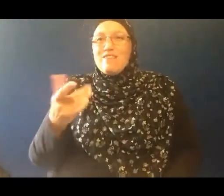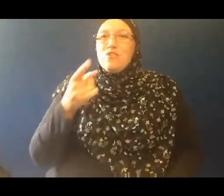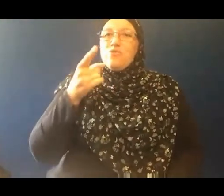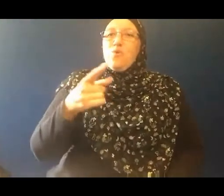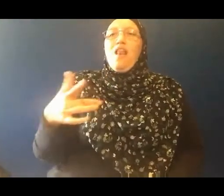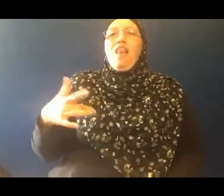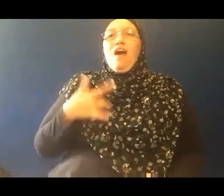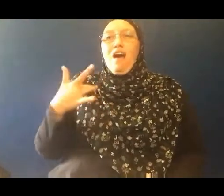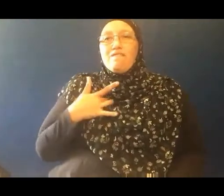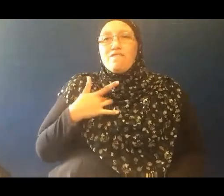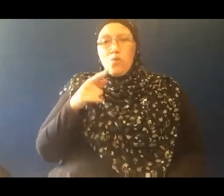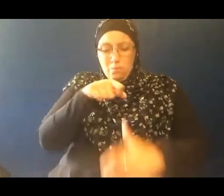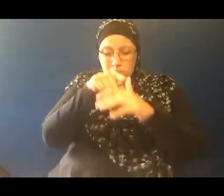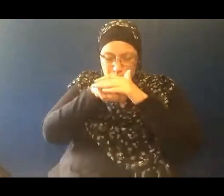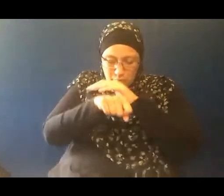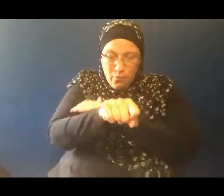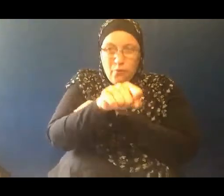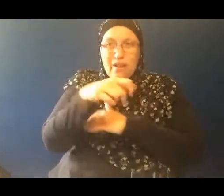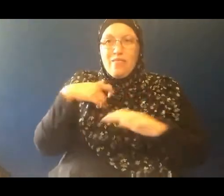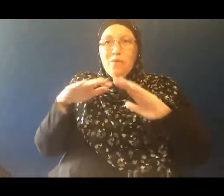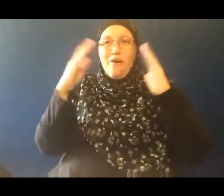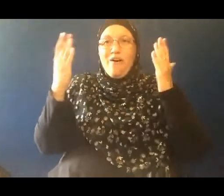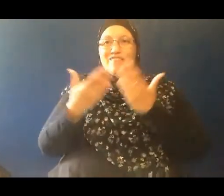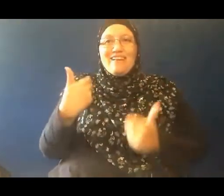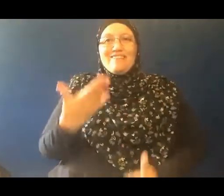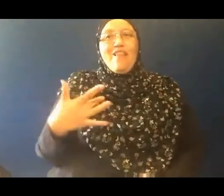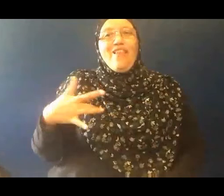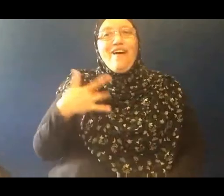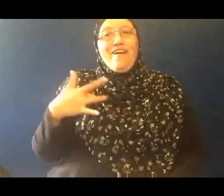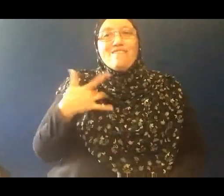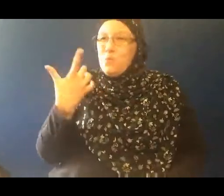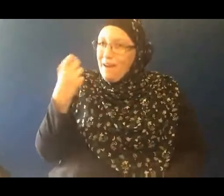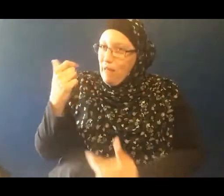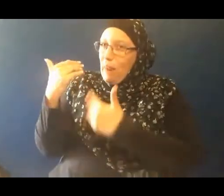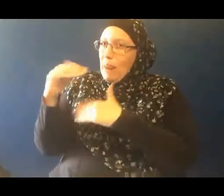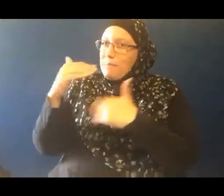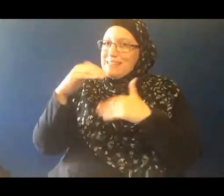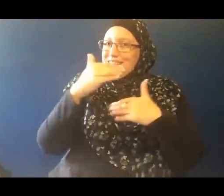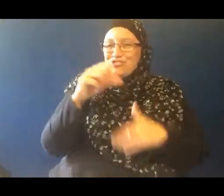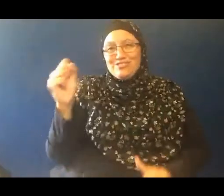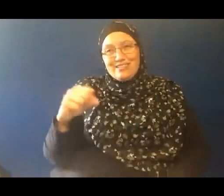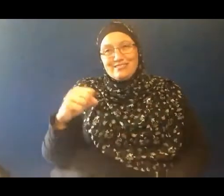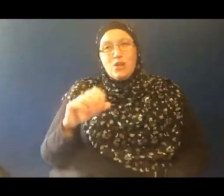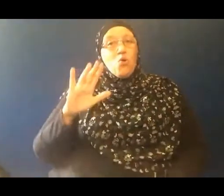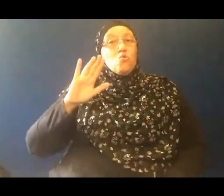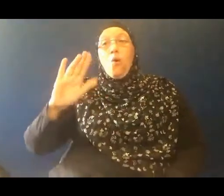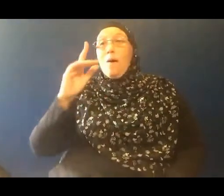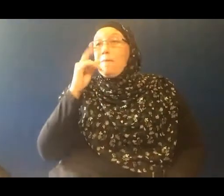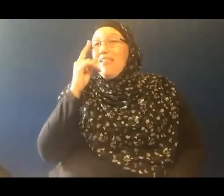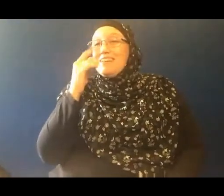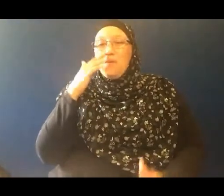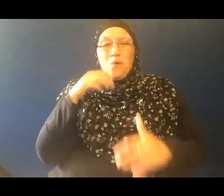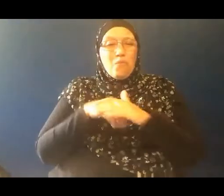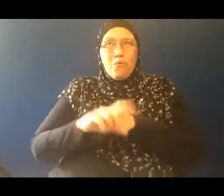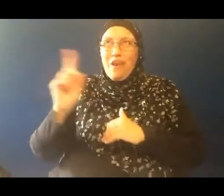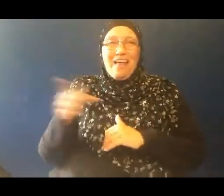you are born in this world with limitations. Your abilities were so limited.